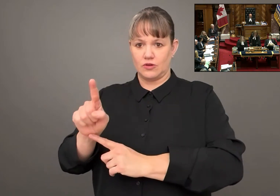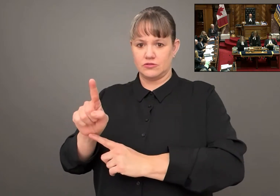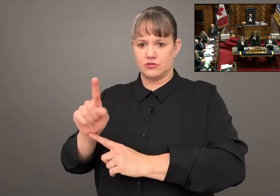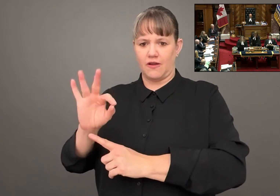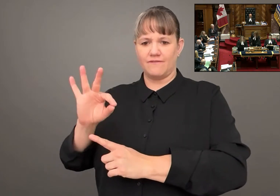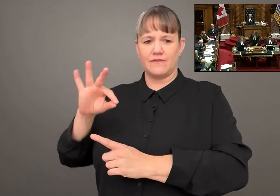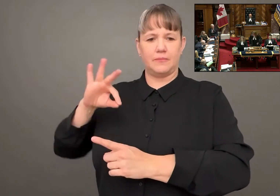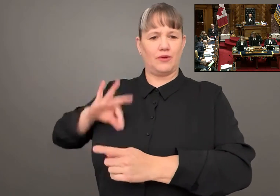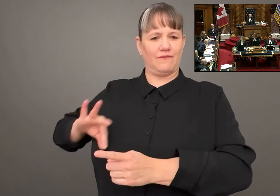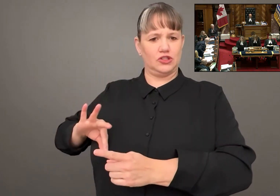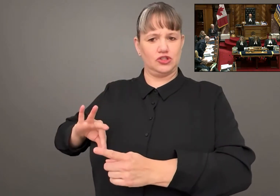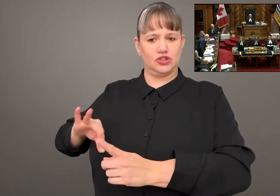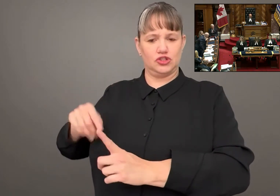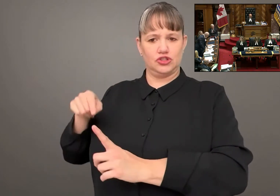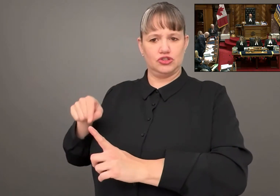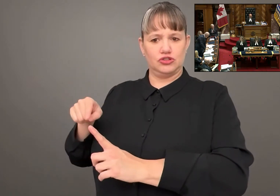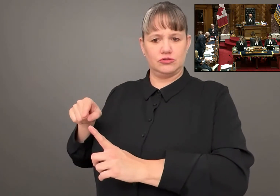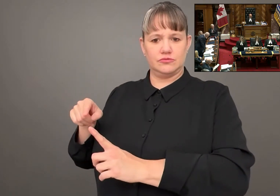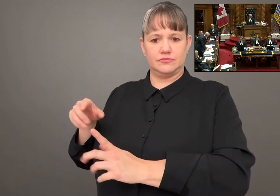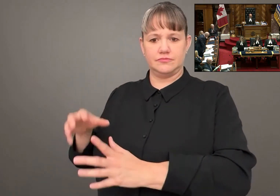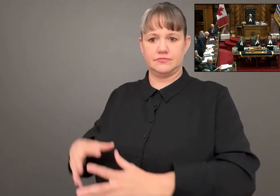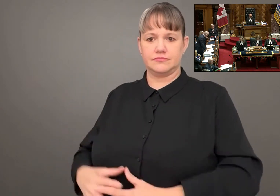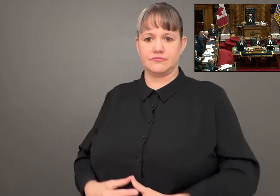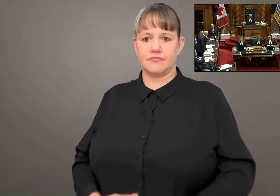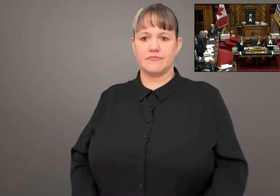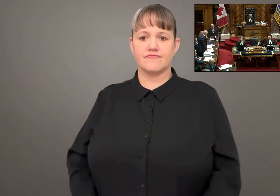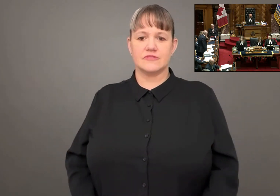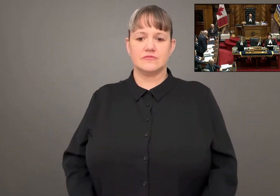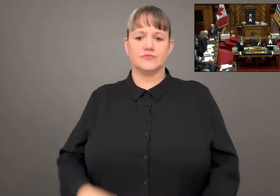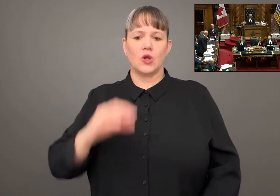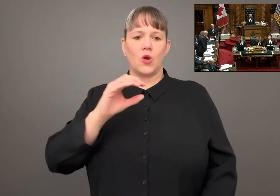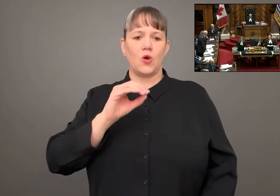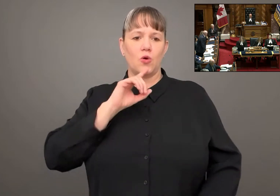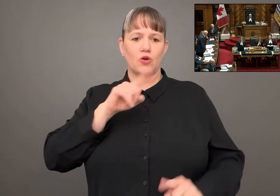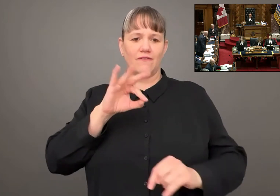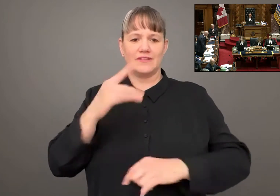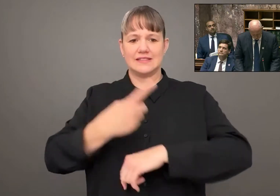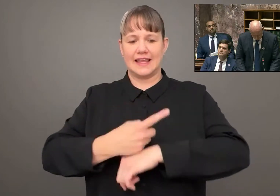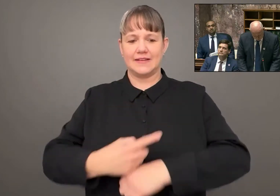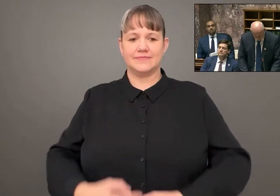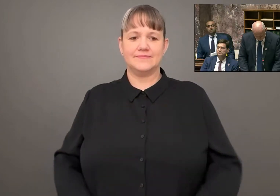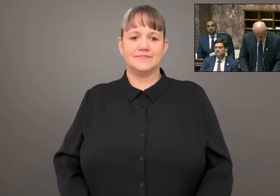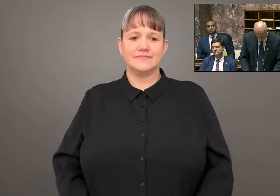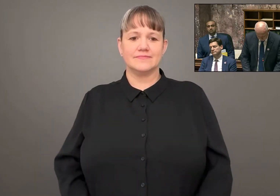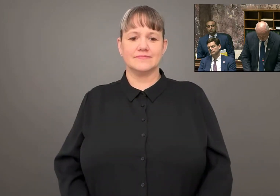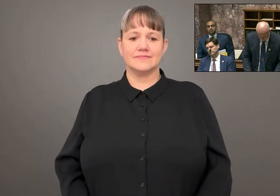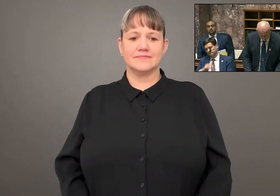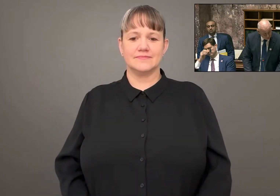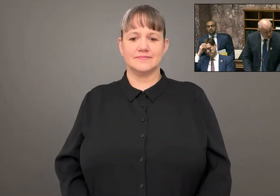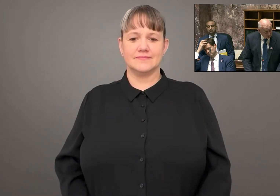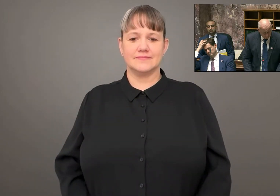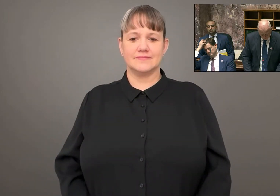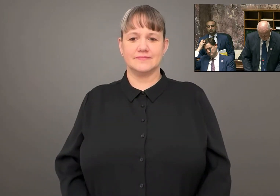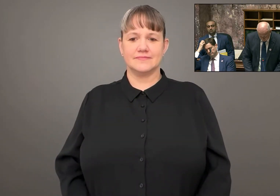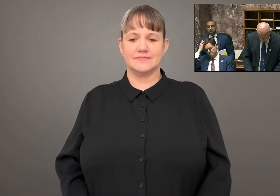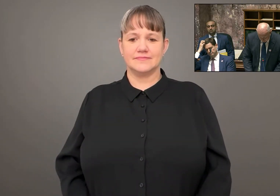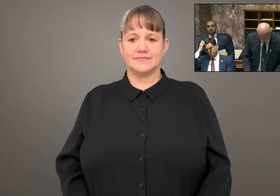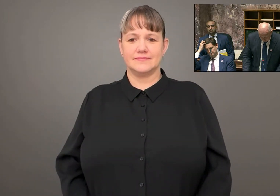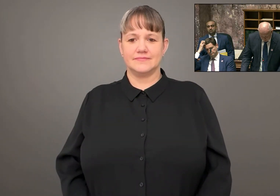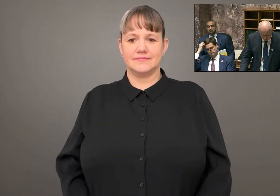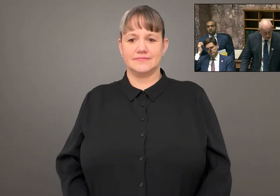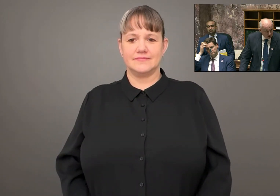Orders of the day. Government House Leader. Thank you, Honourable Speaker. In this chamber, I call continued debate in the estimates in the Ministry of